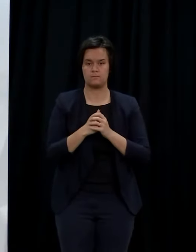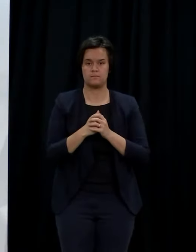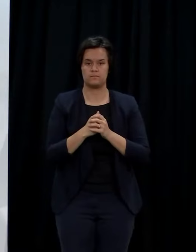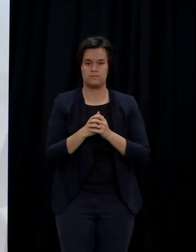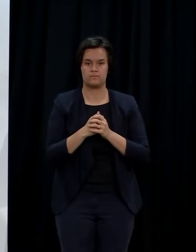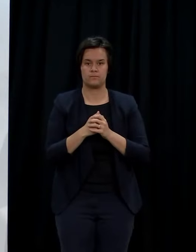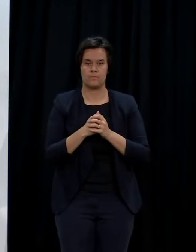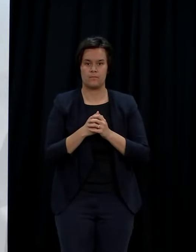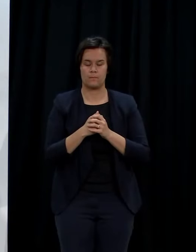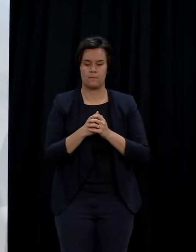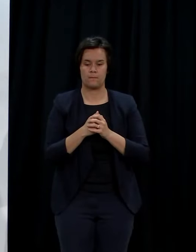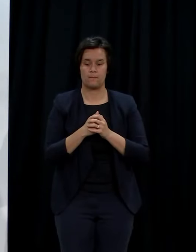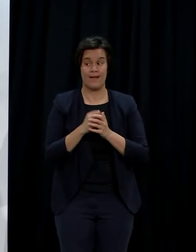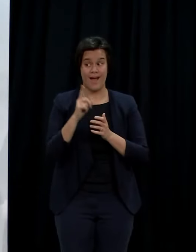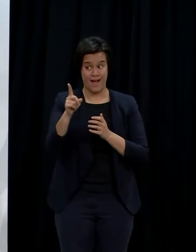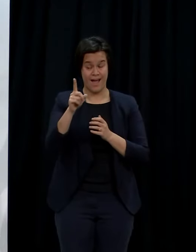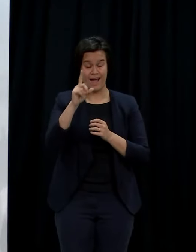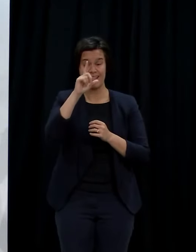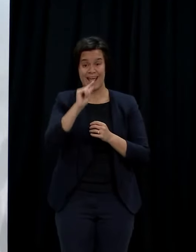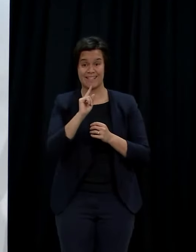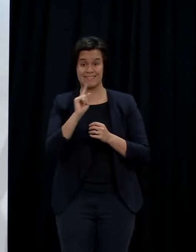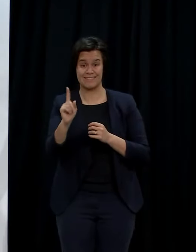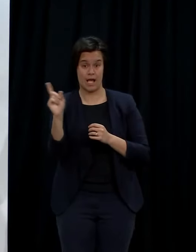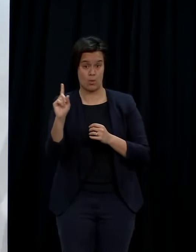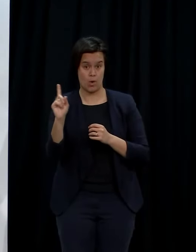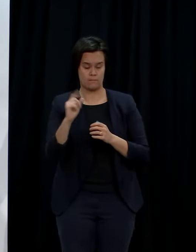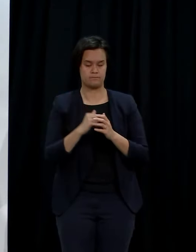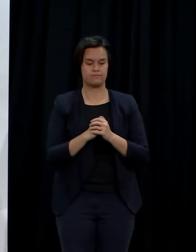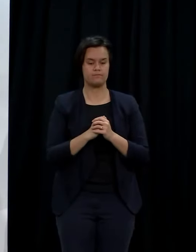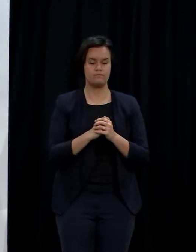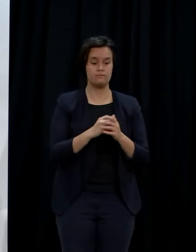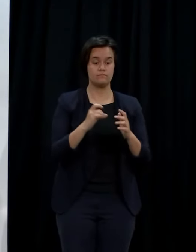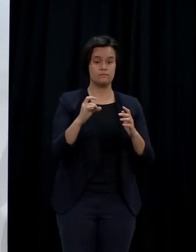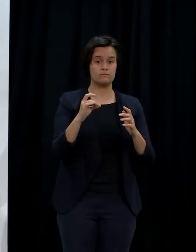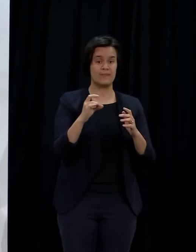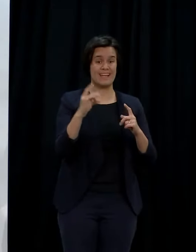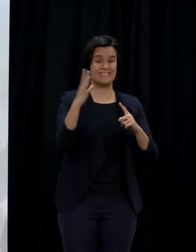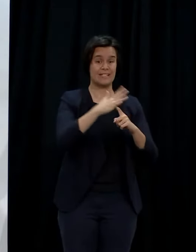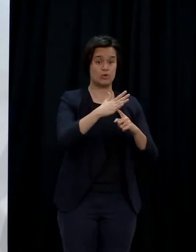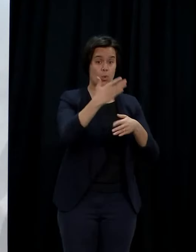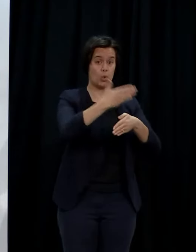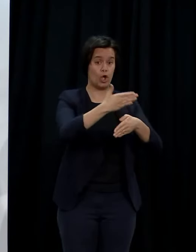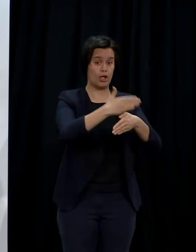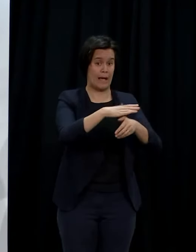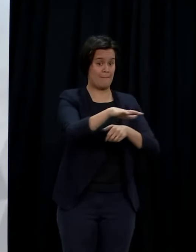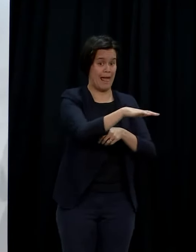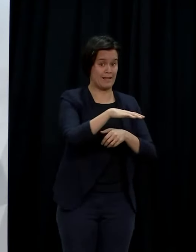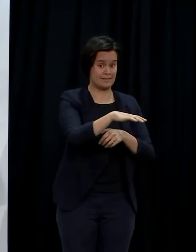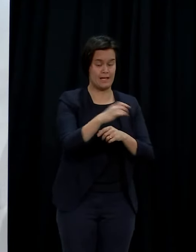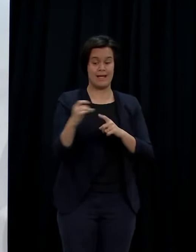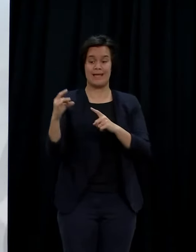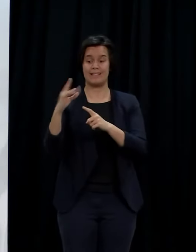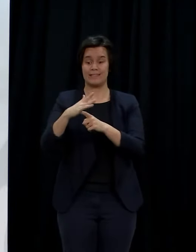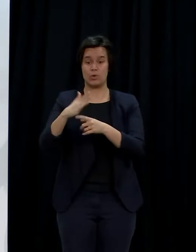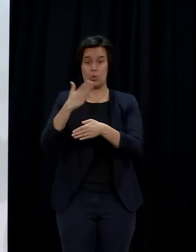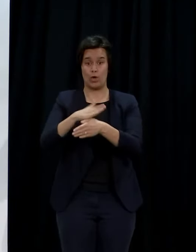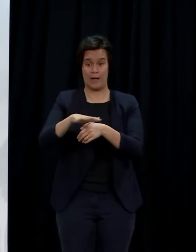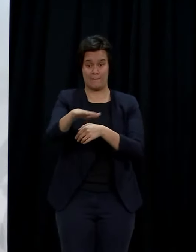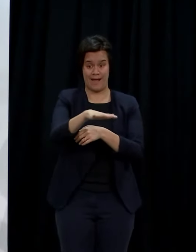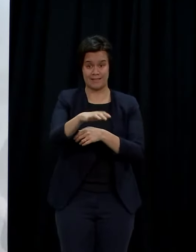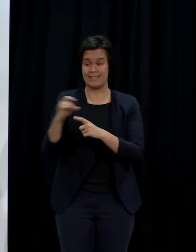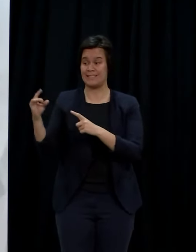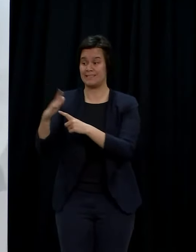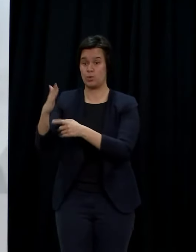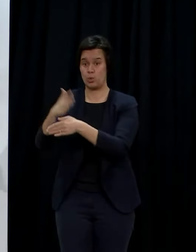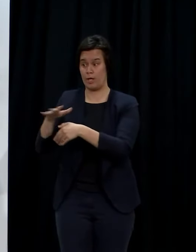transmission amongst 3 essential workplaces where just a COVID positive person has passed it on to someone they